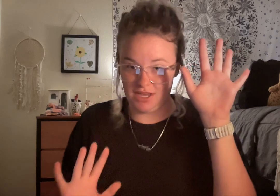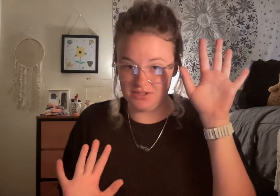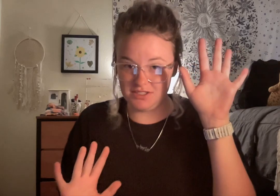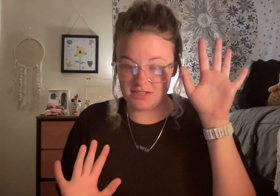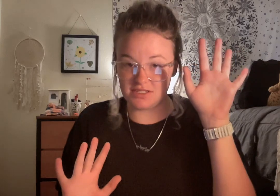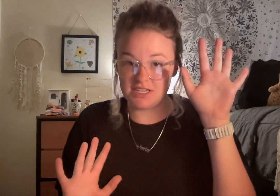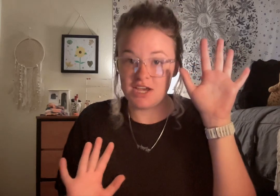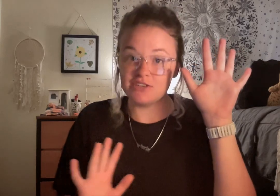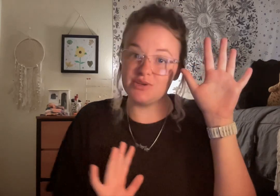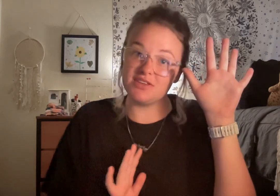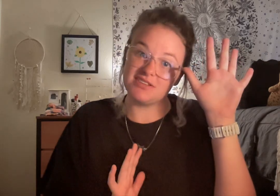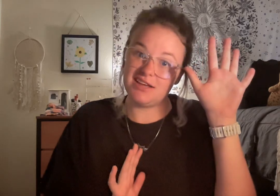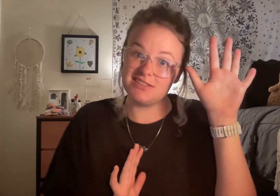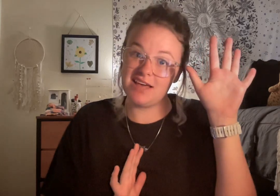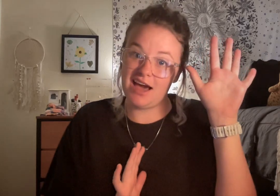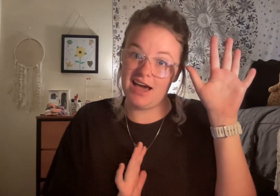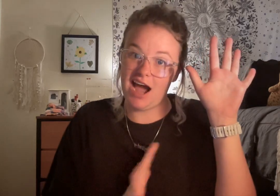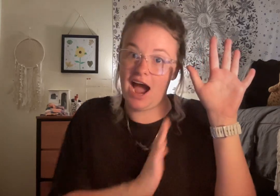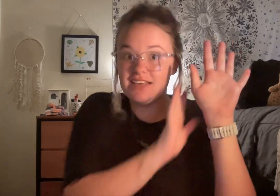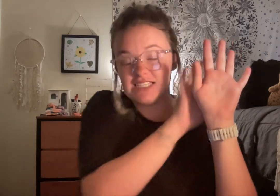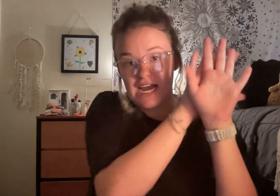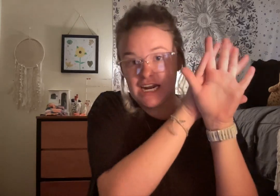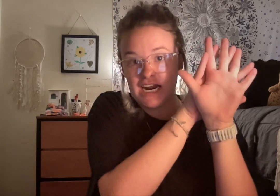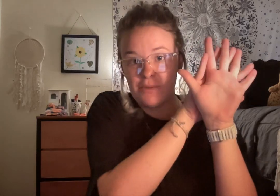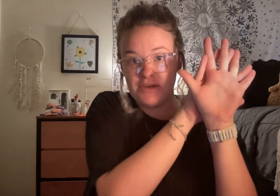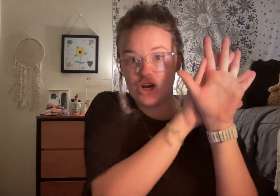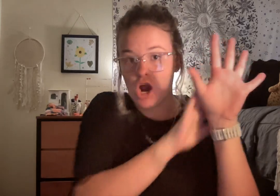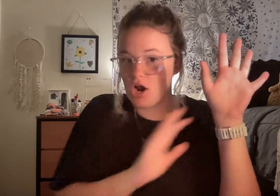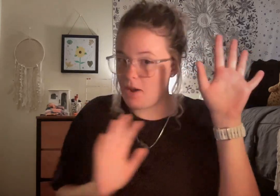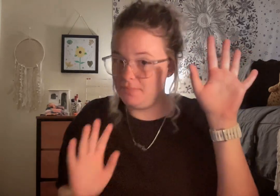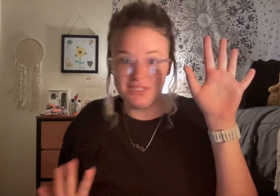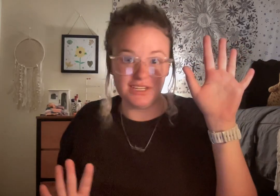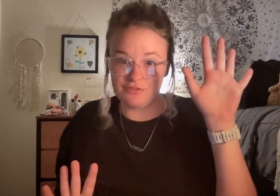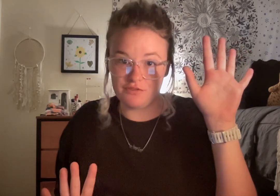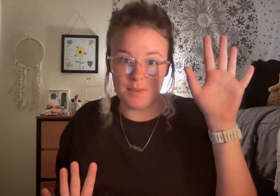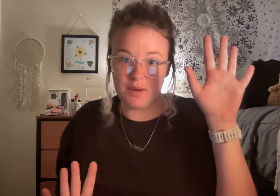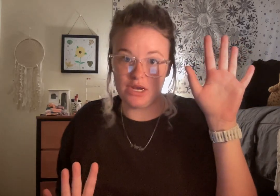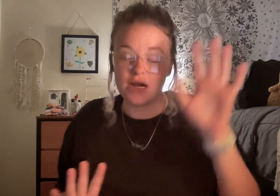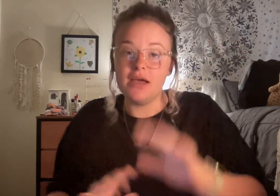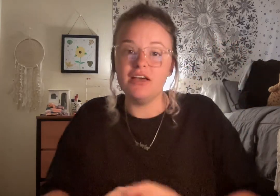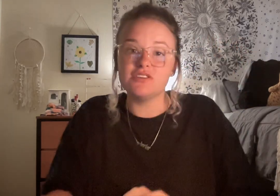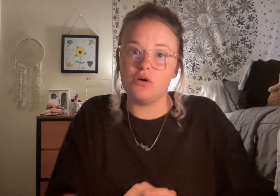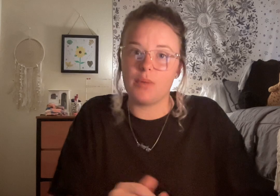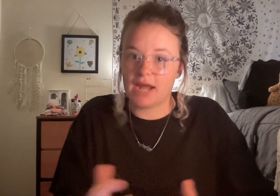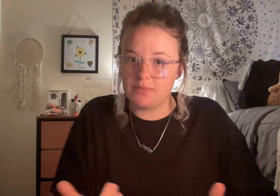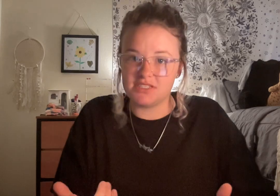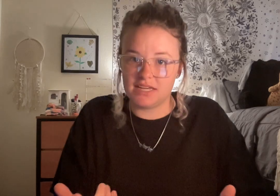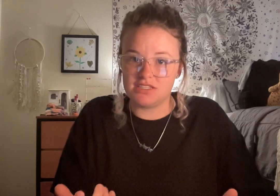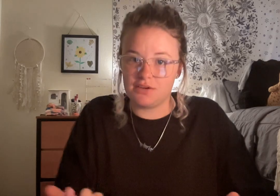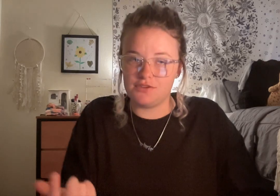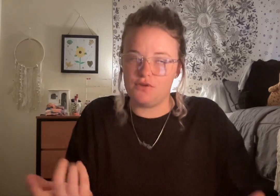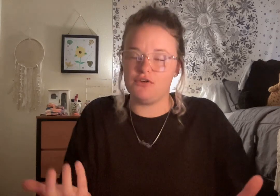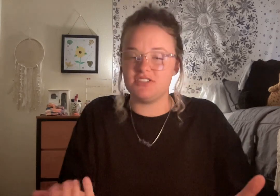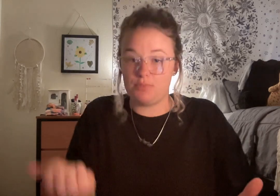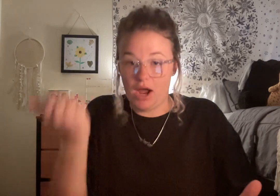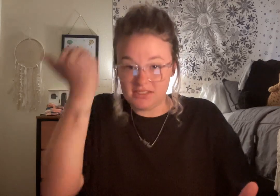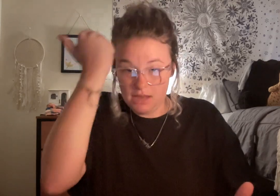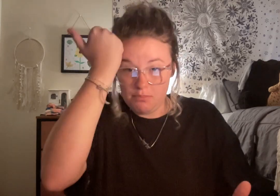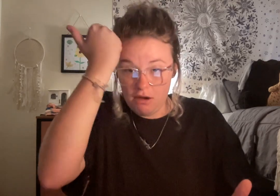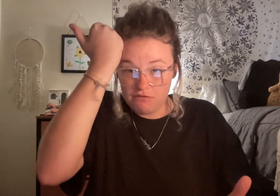Southeast Texas. So the signs that I sign up here are completely different from down here. So like I would sign stuff. So for example, I'd sign